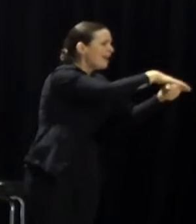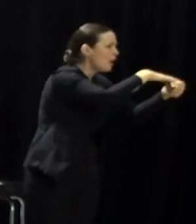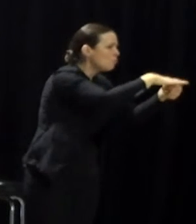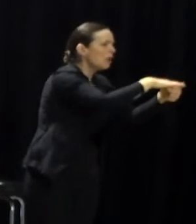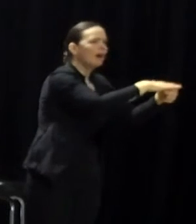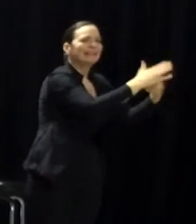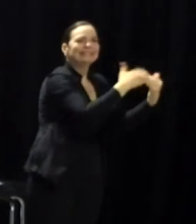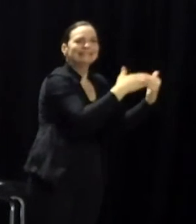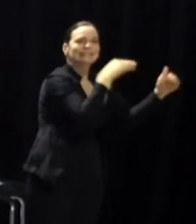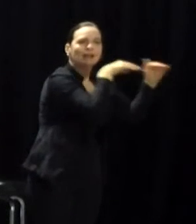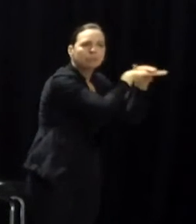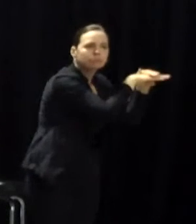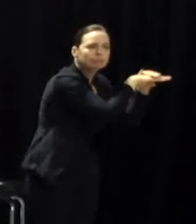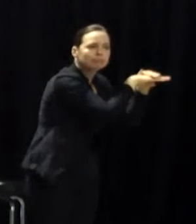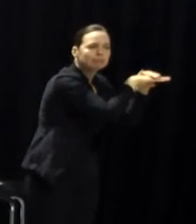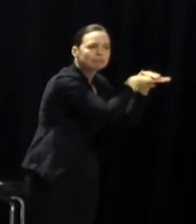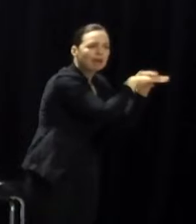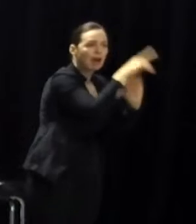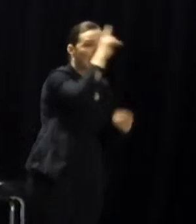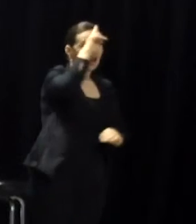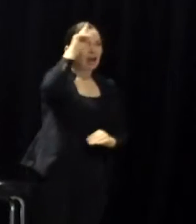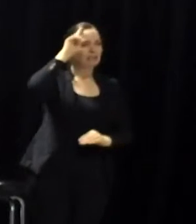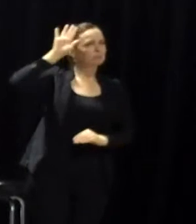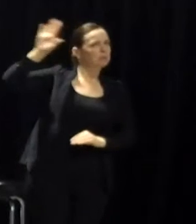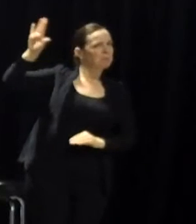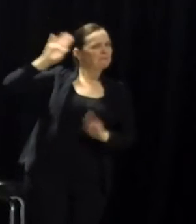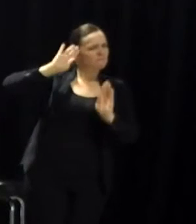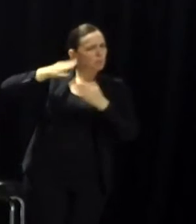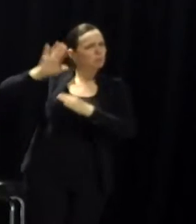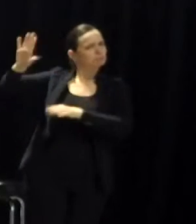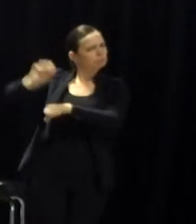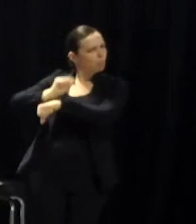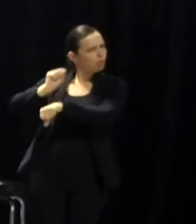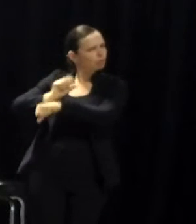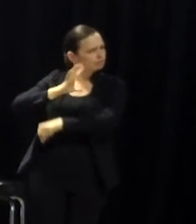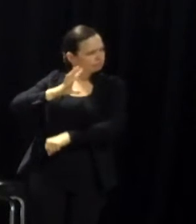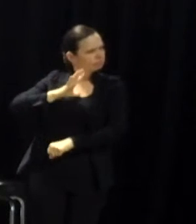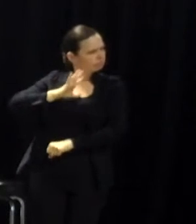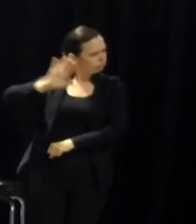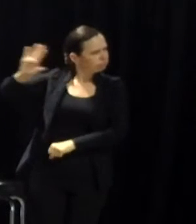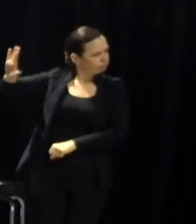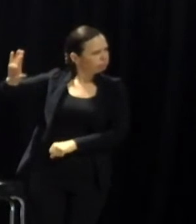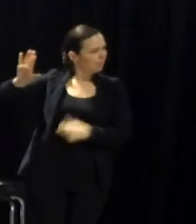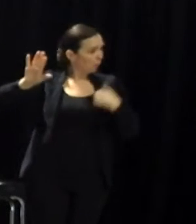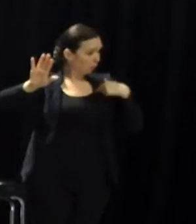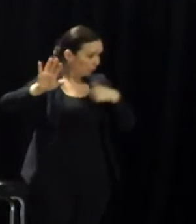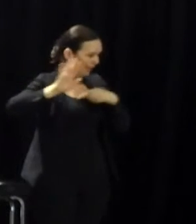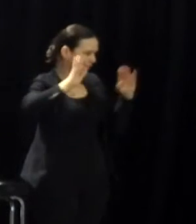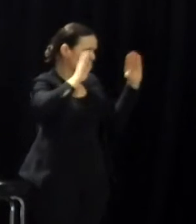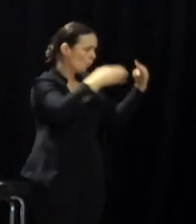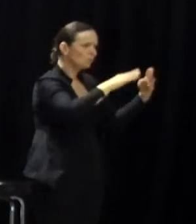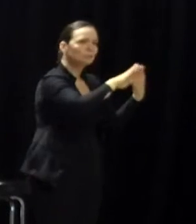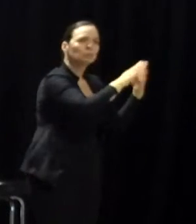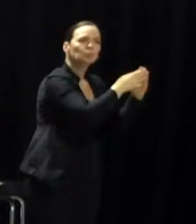hospital workers, right? And then you expand it a little bit. We got our pod approved. We probably,